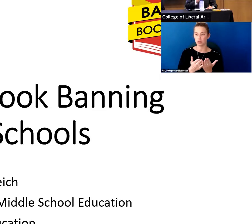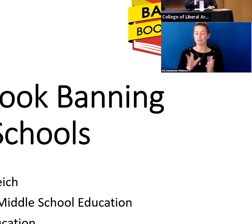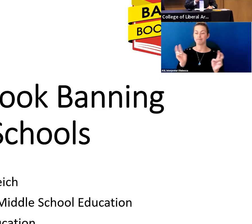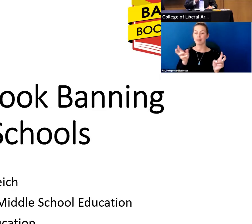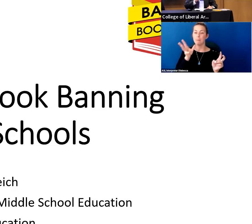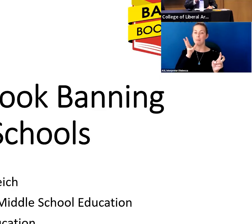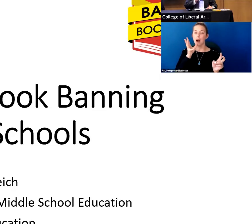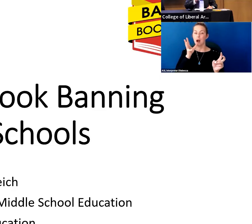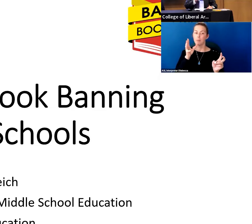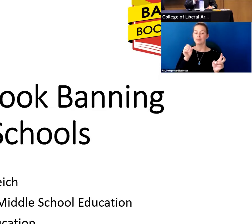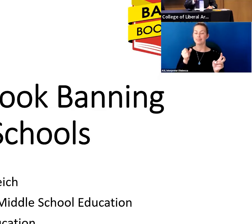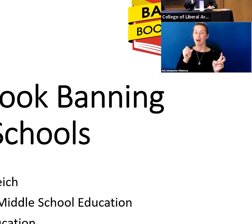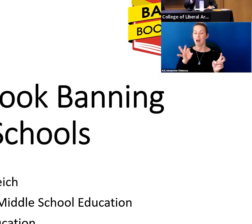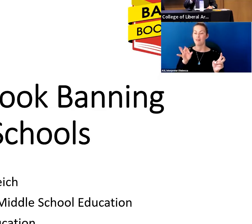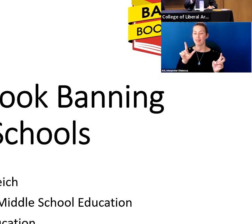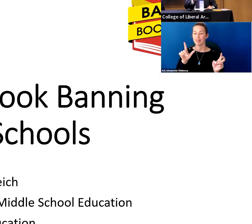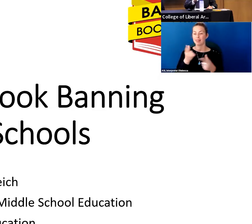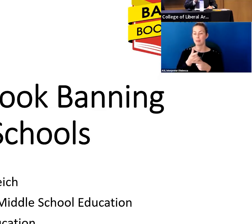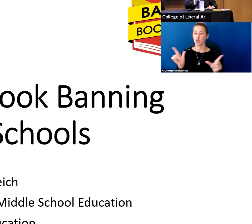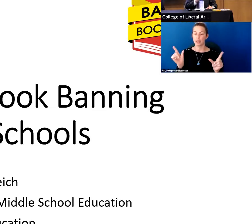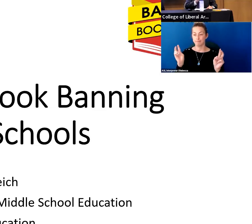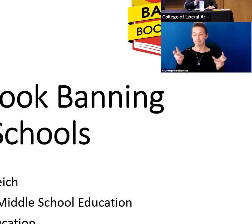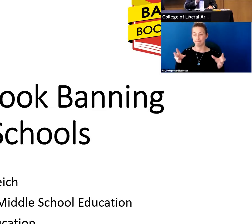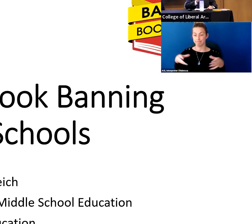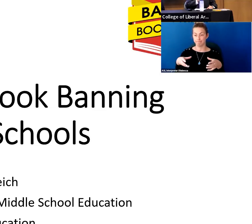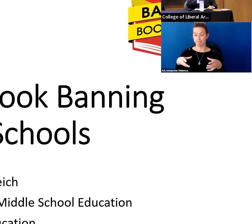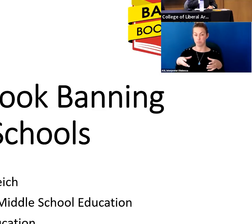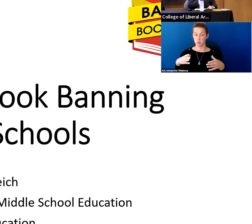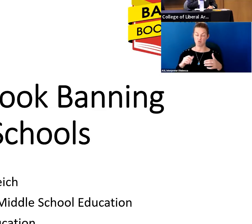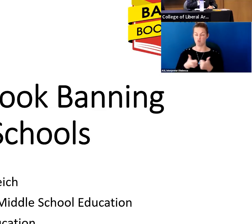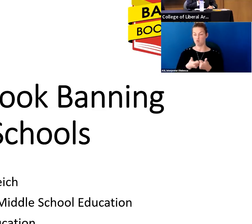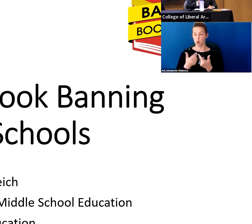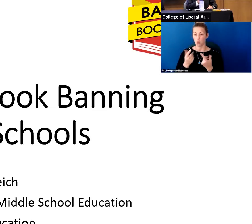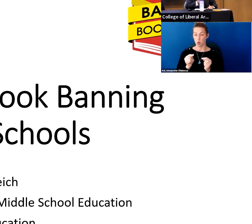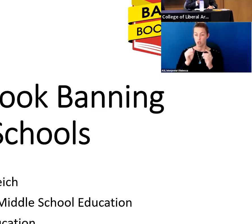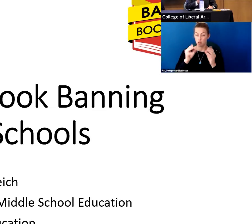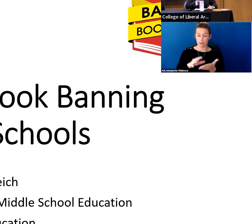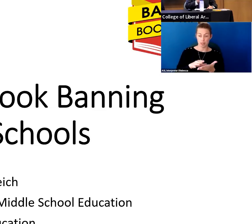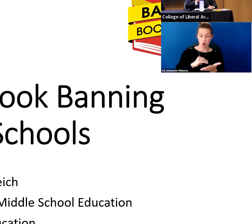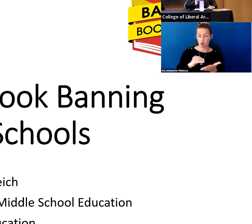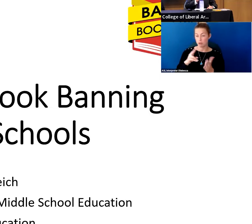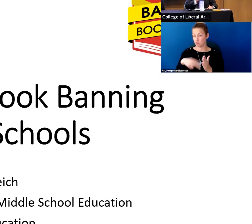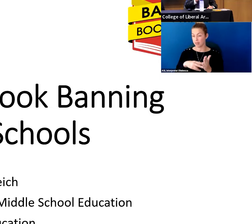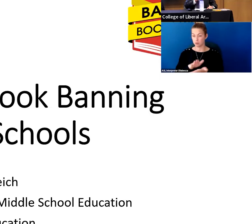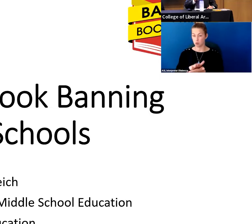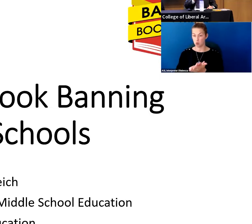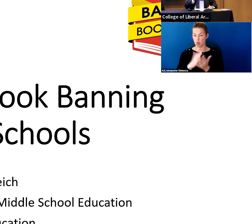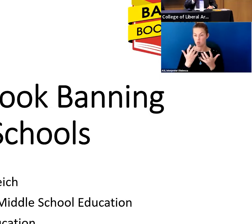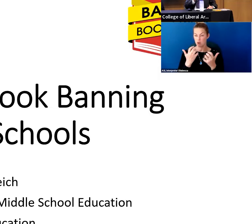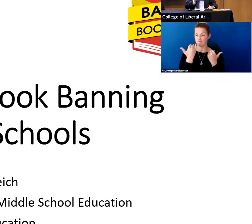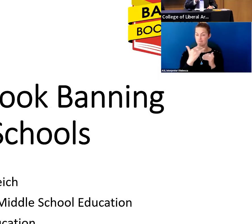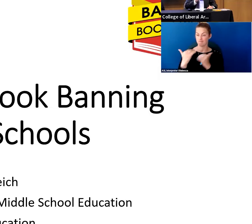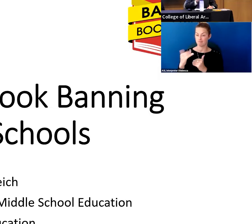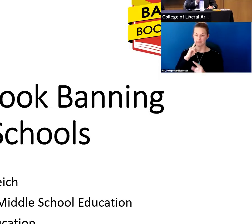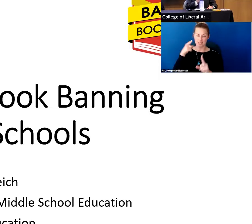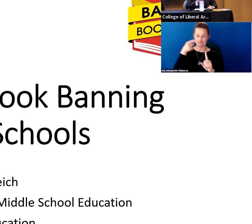example, is a growing network of parents who seek to shape what students read and learn in schools. They're taking aim at certain